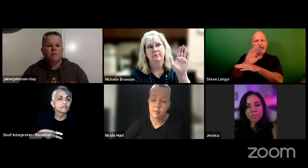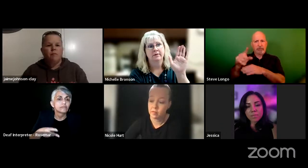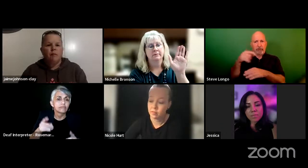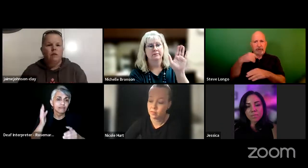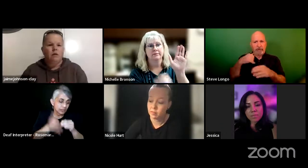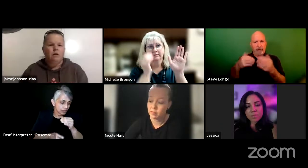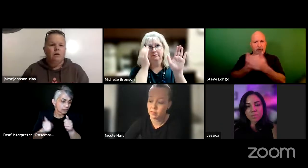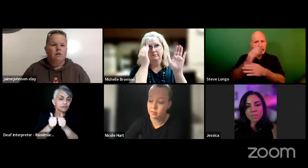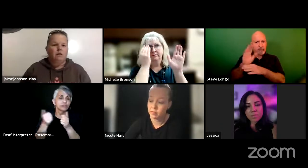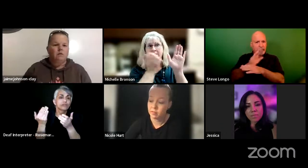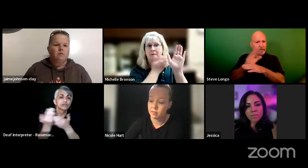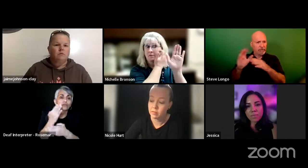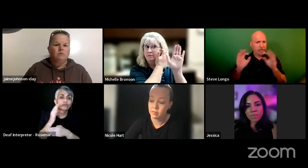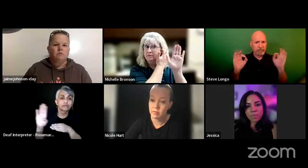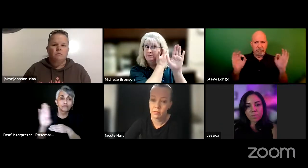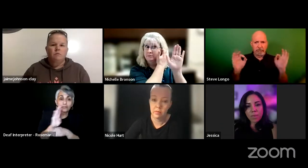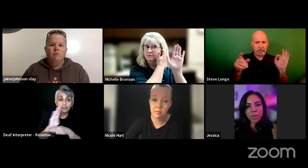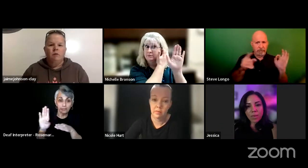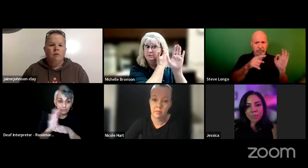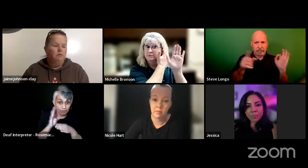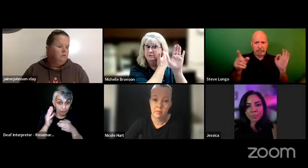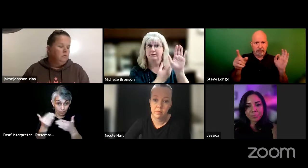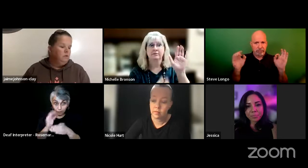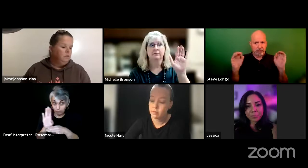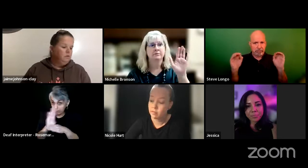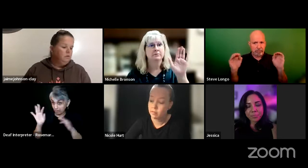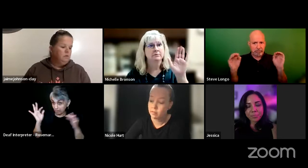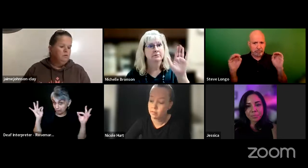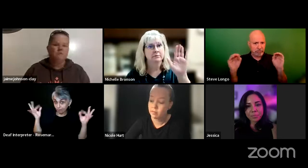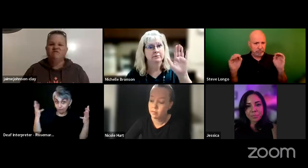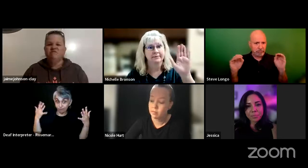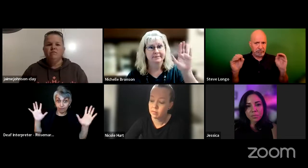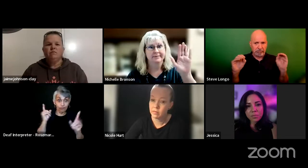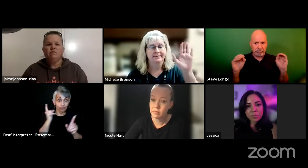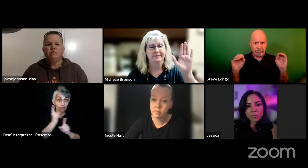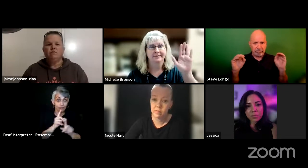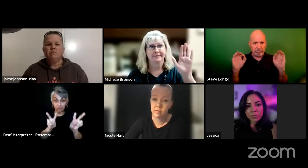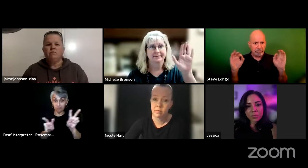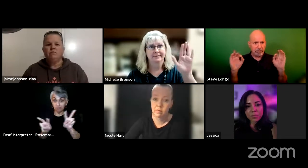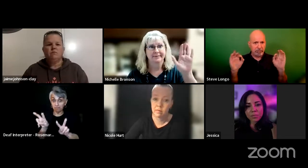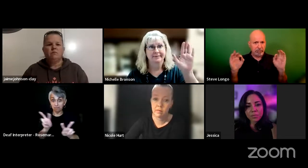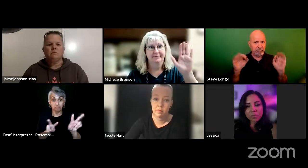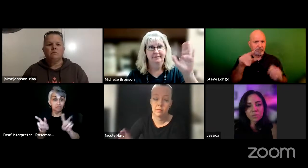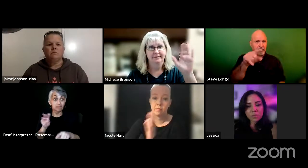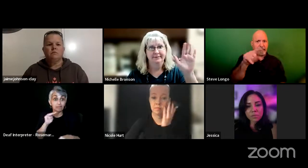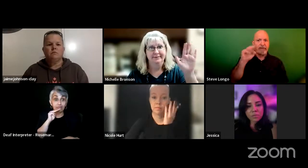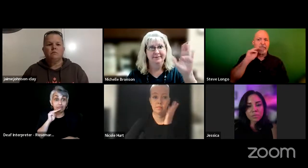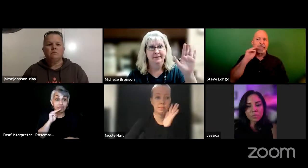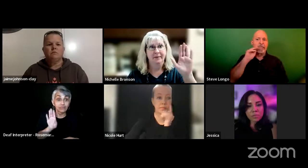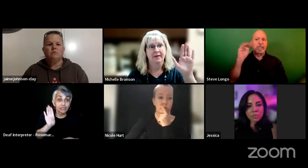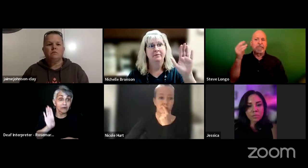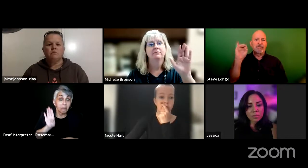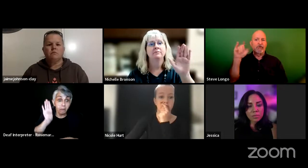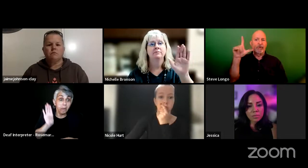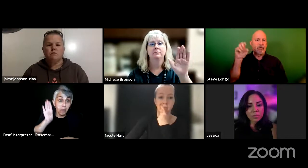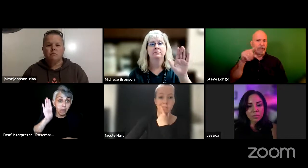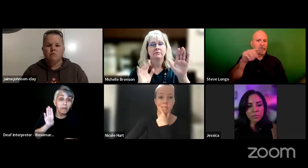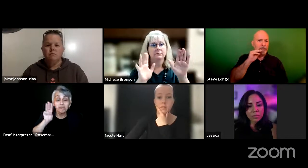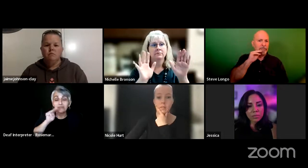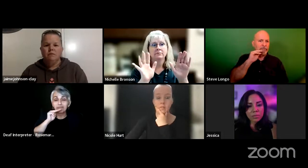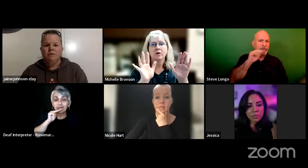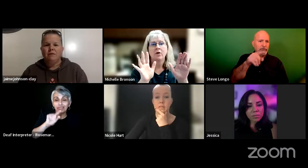And I think we are done with that new business unless there is anything else that I've neglected that needs to be brought